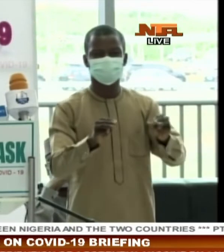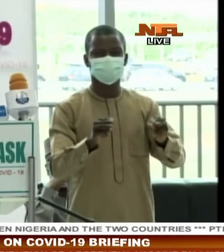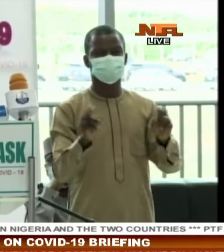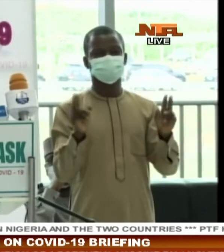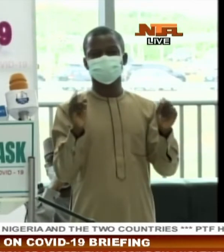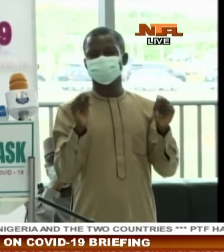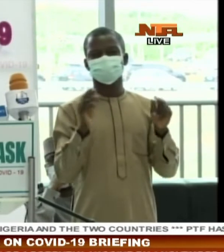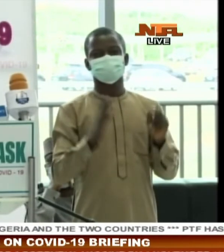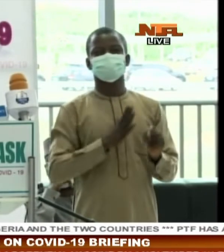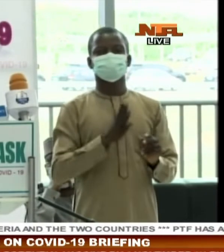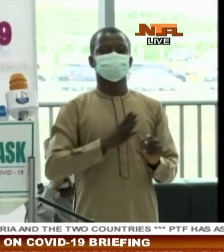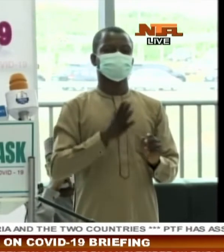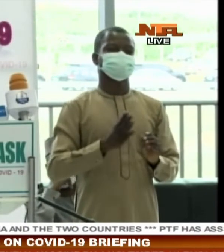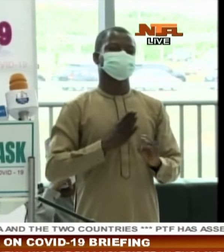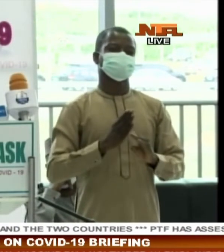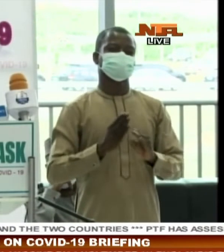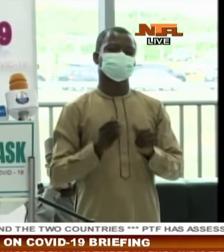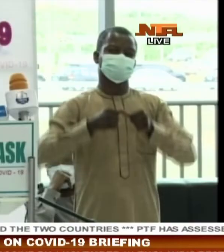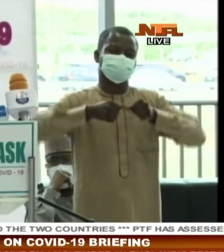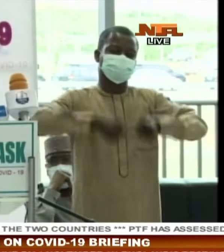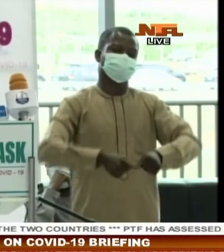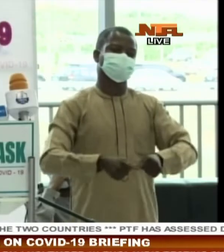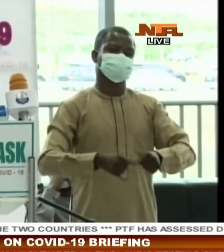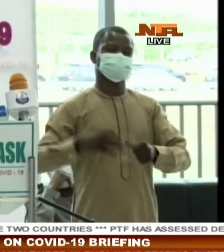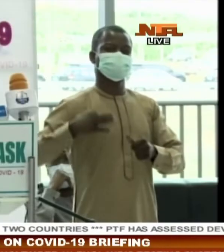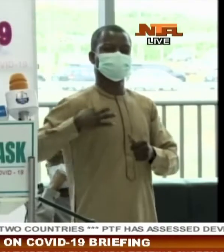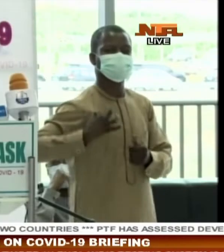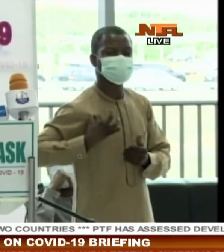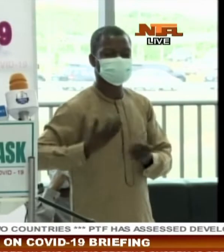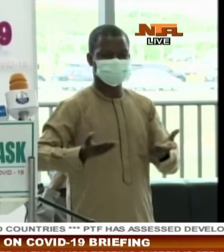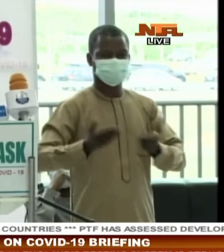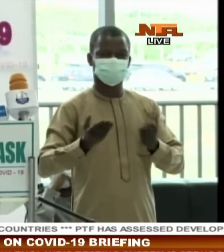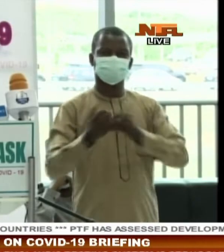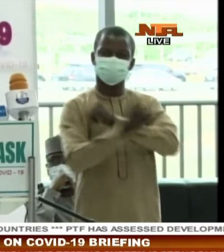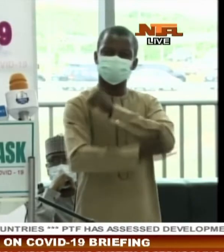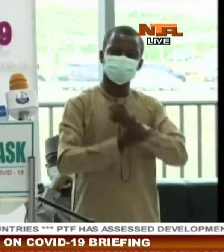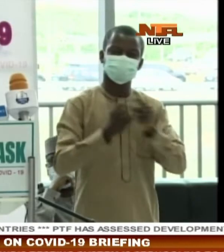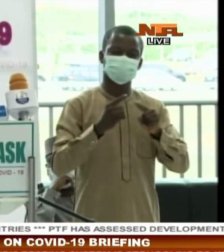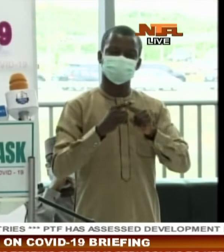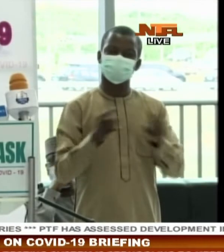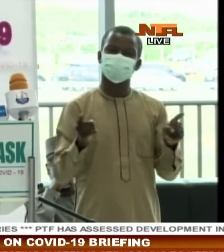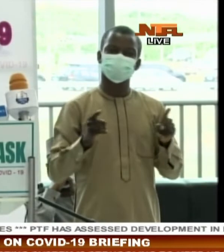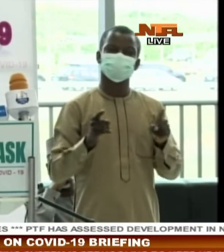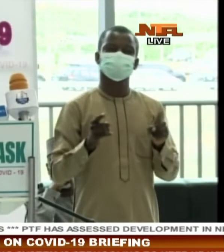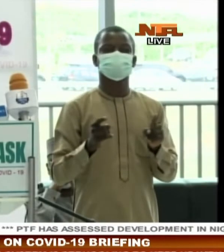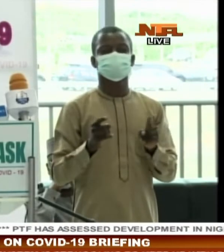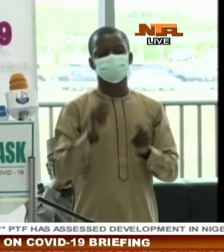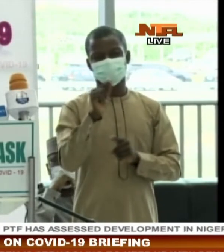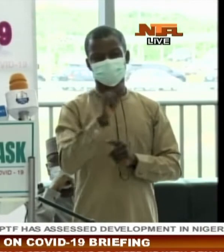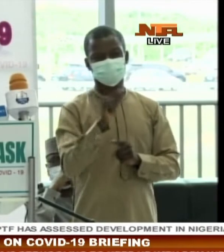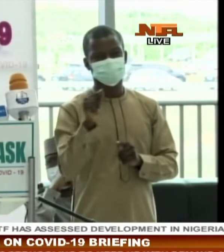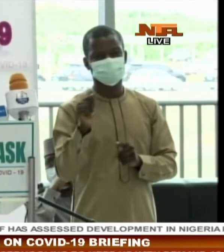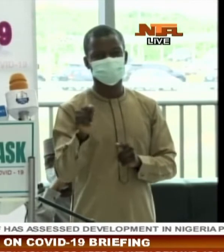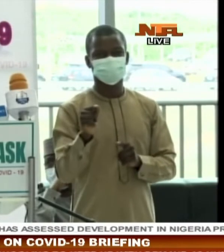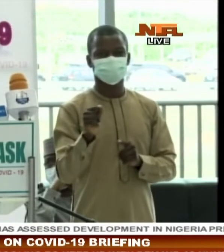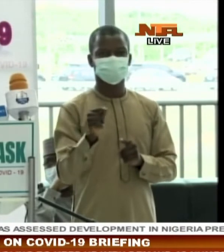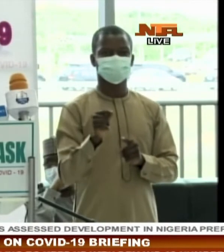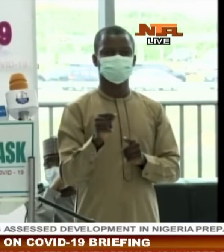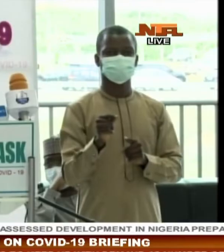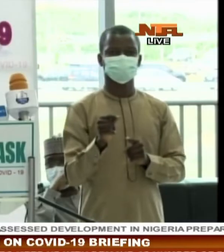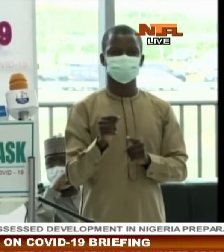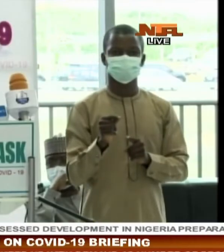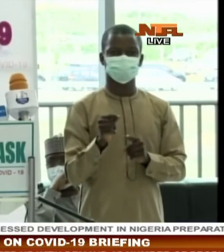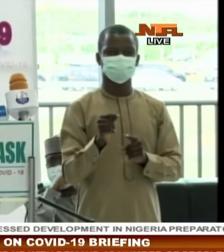will be applied within the country, but the risk remains. And therefore, citizens, in particular